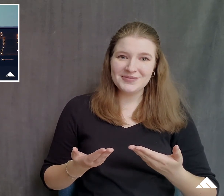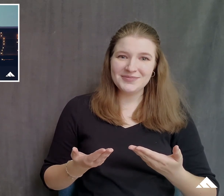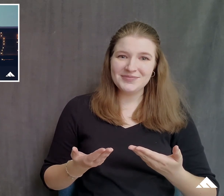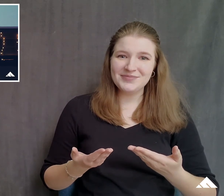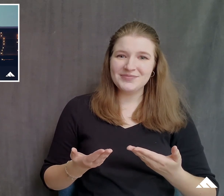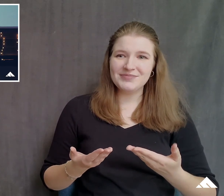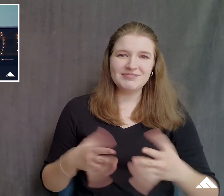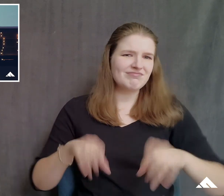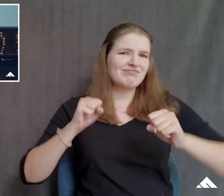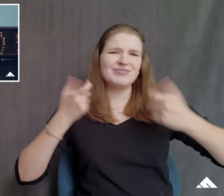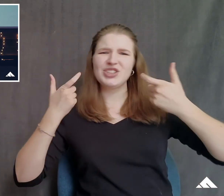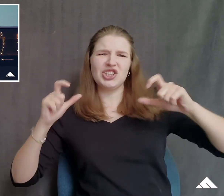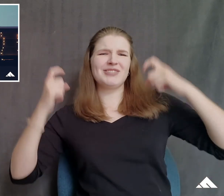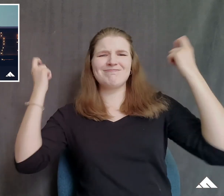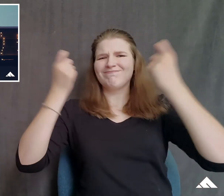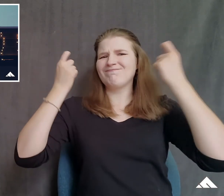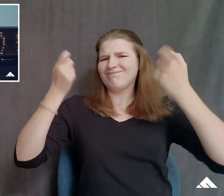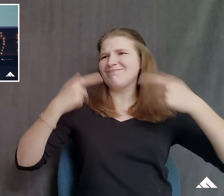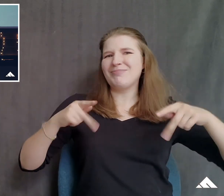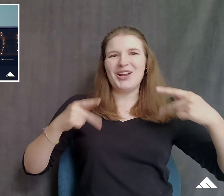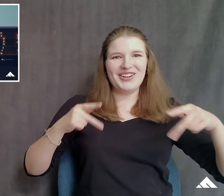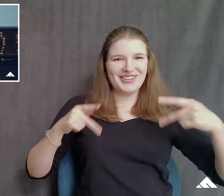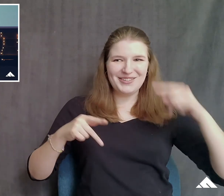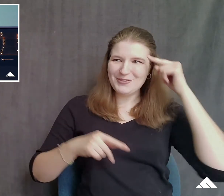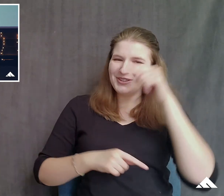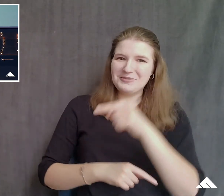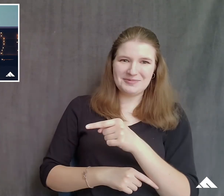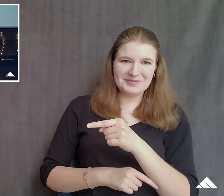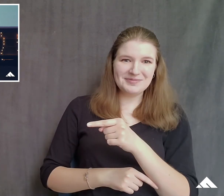Throws a big celebration for him. Throws a party.